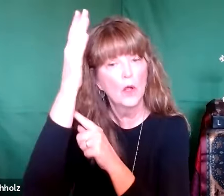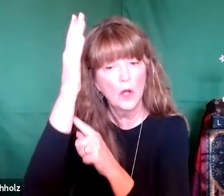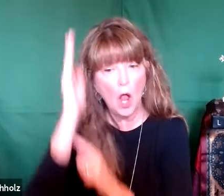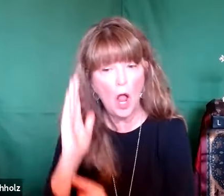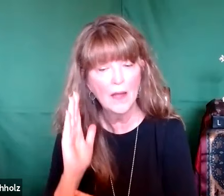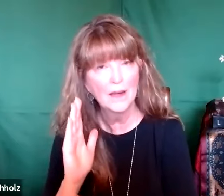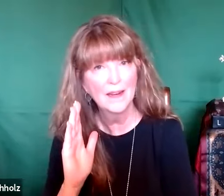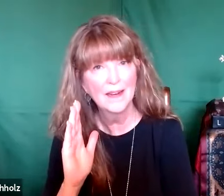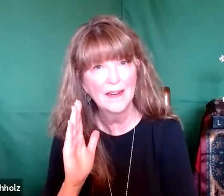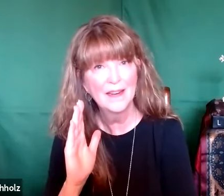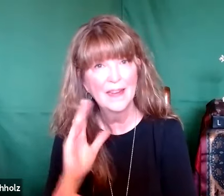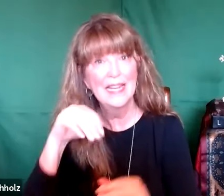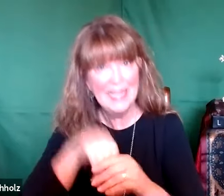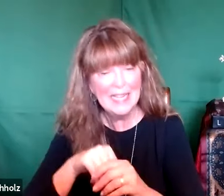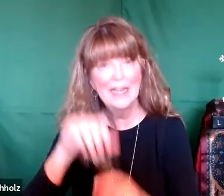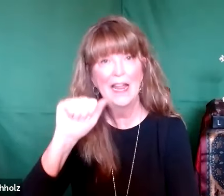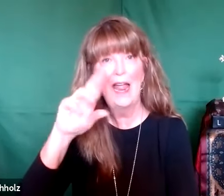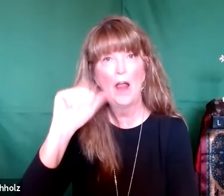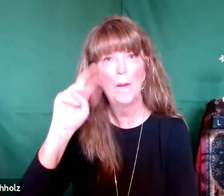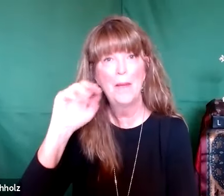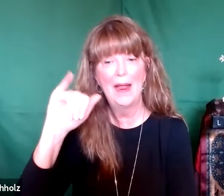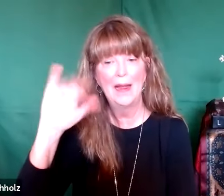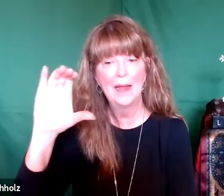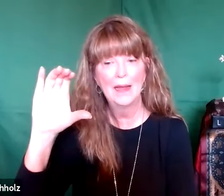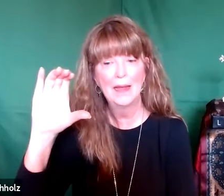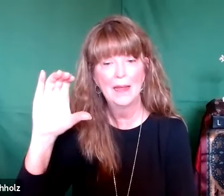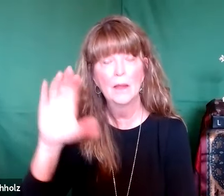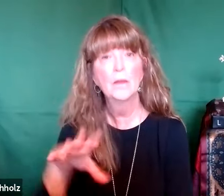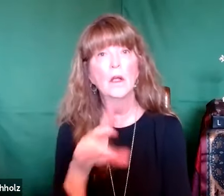almost exactly like the word for God in Aramaic.